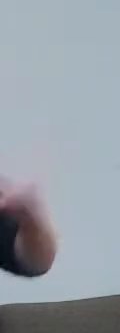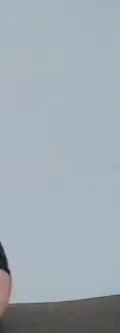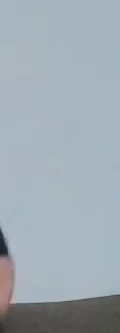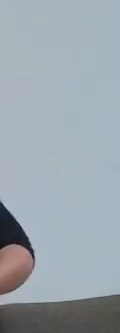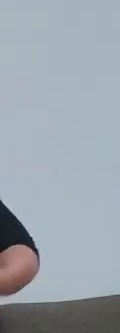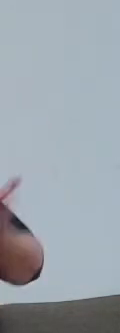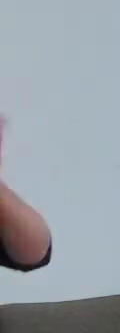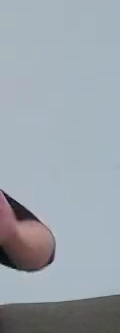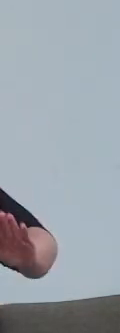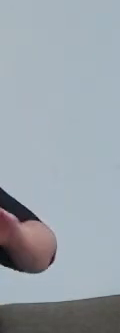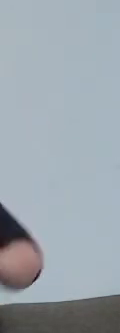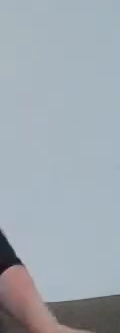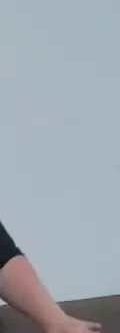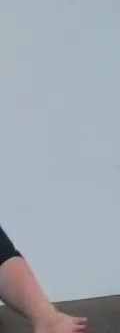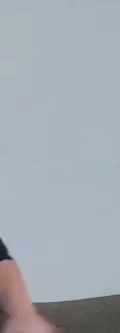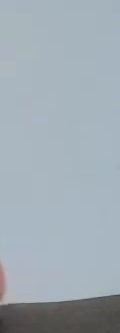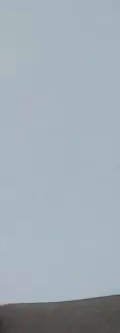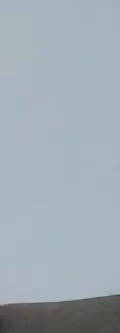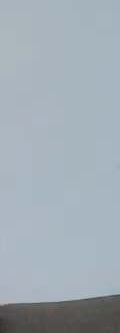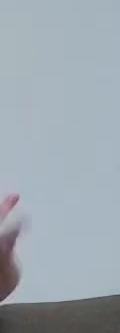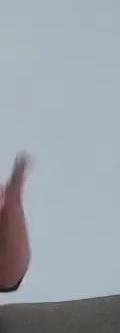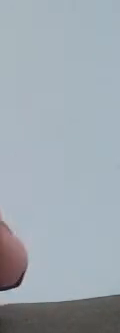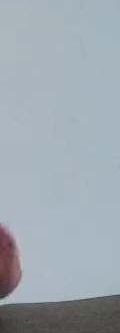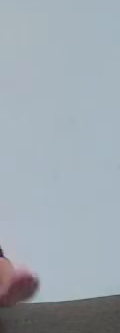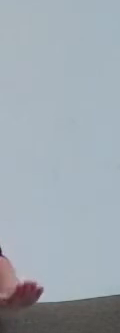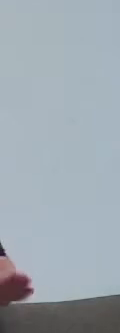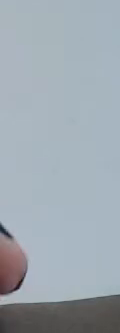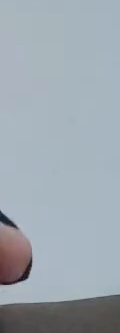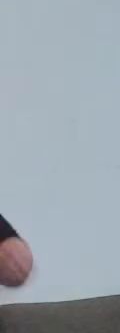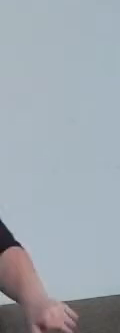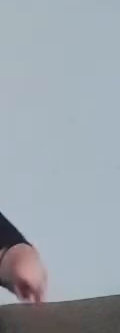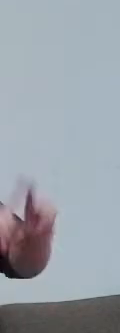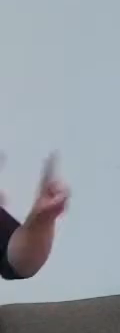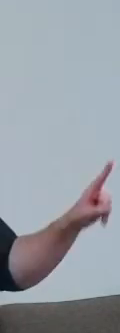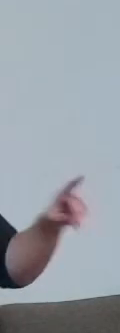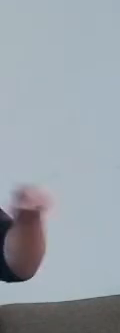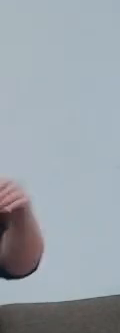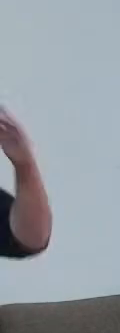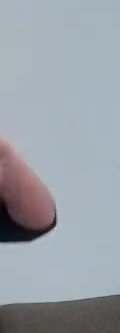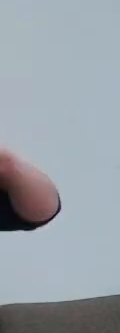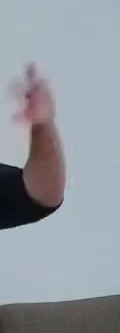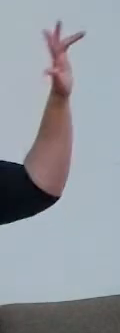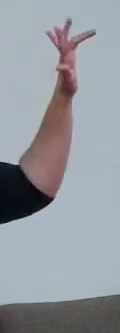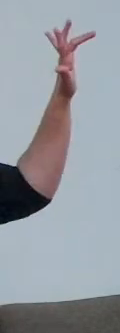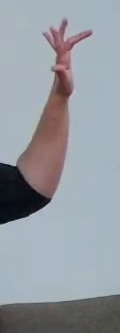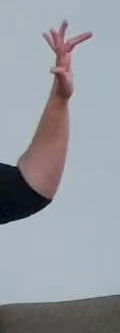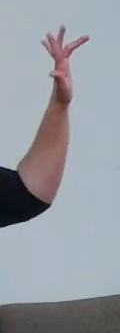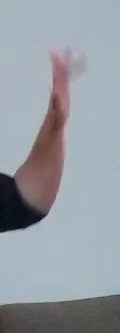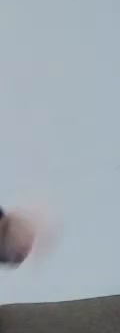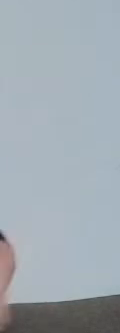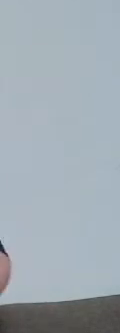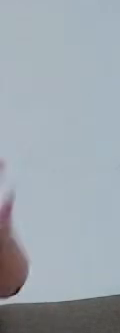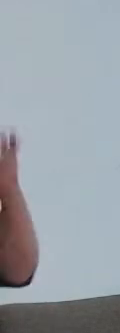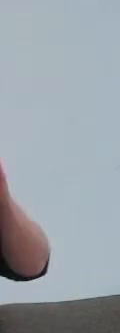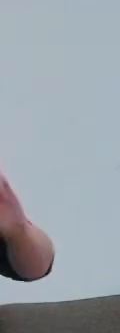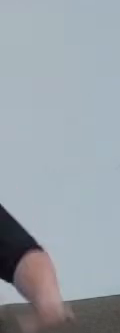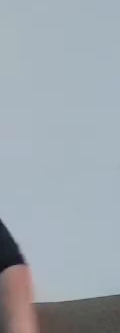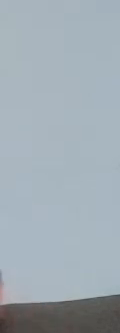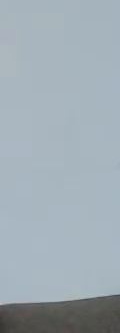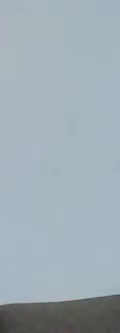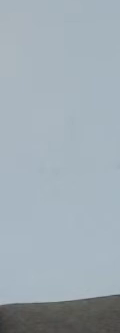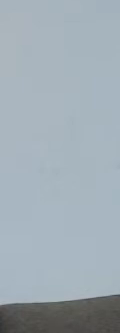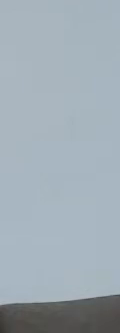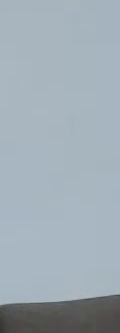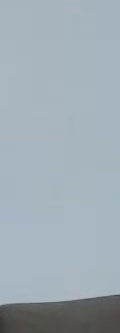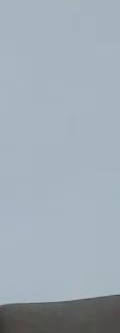according to heaven, silence and peace are not the same thing. I've come to tell you, the best peace I've ever experienced